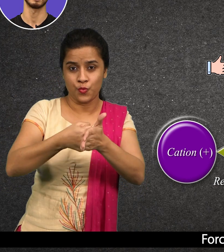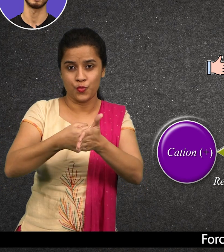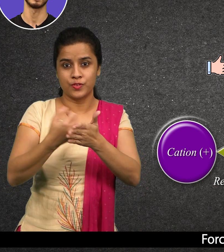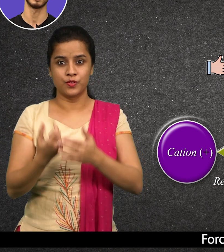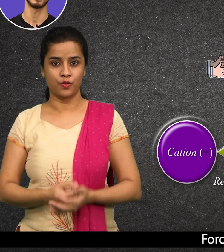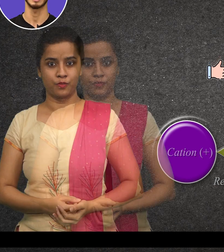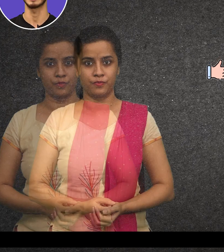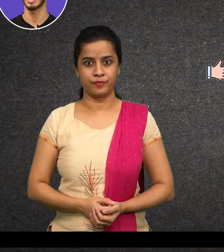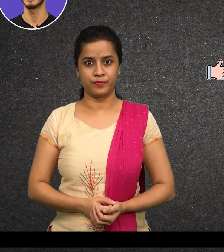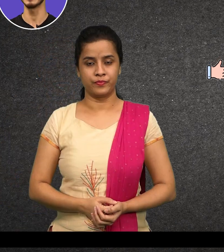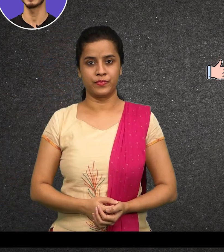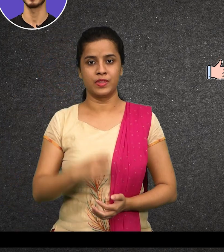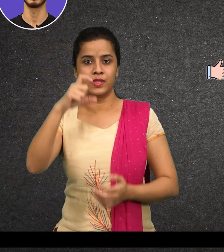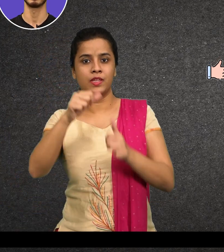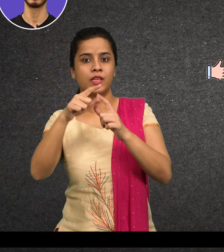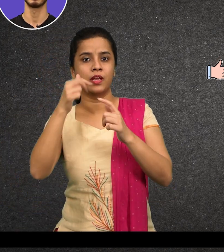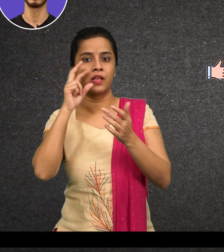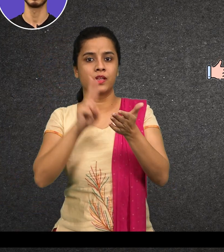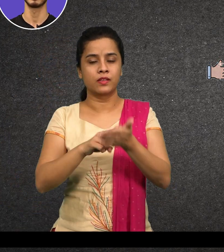attraction, cations,